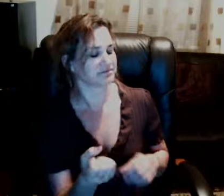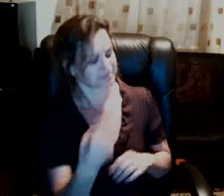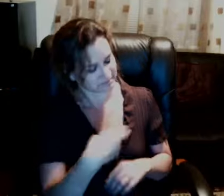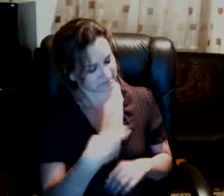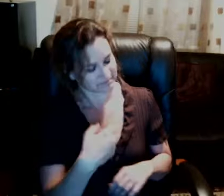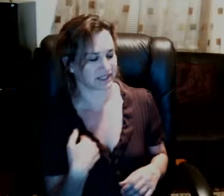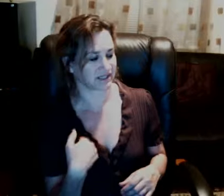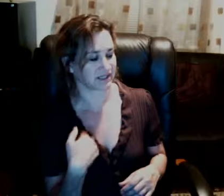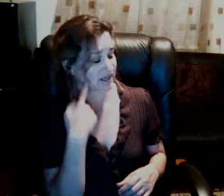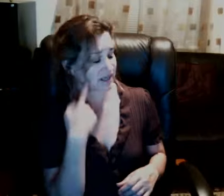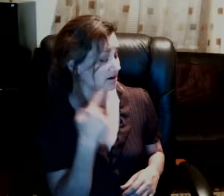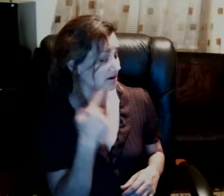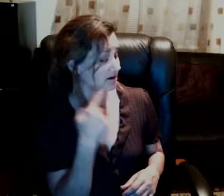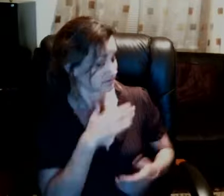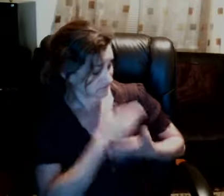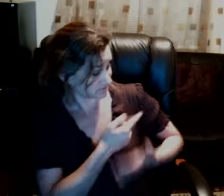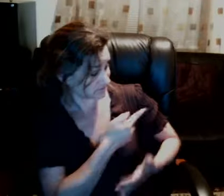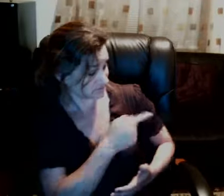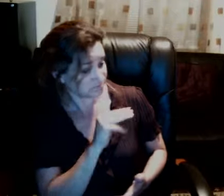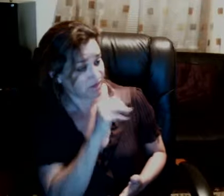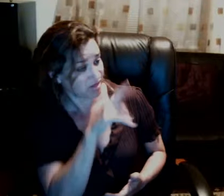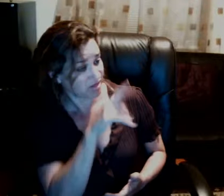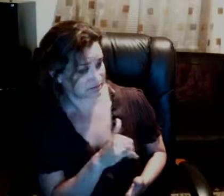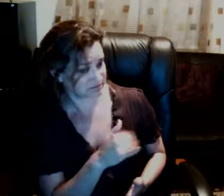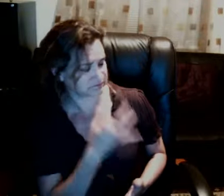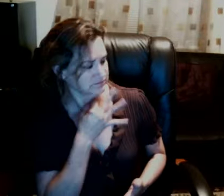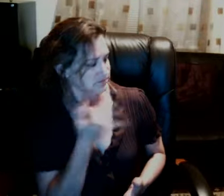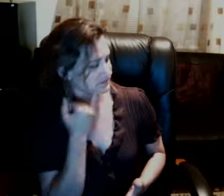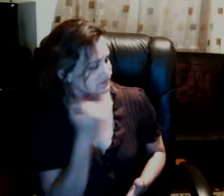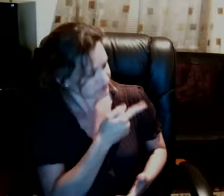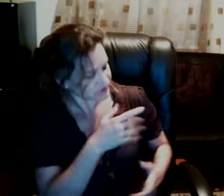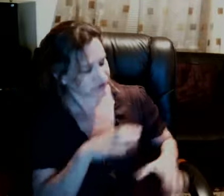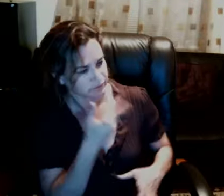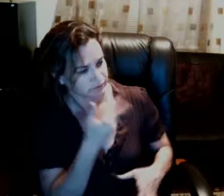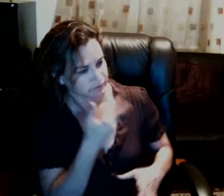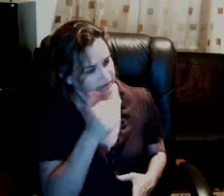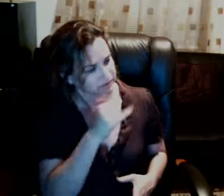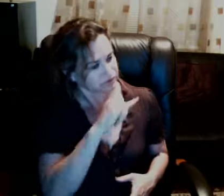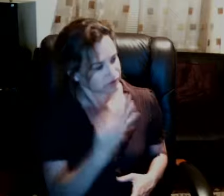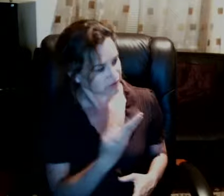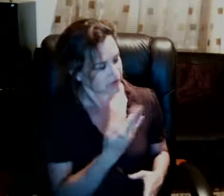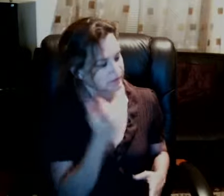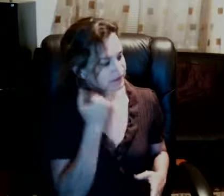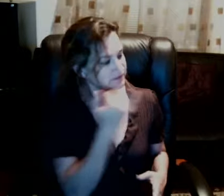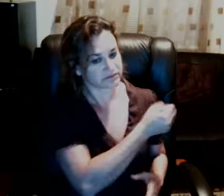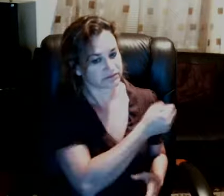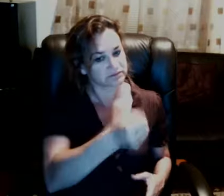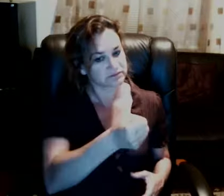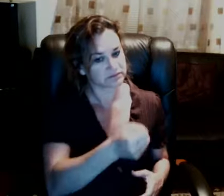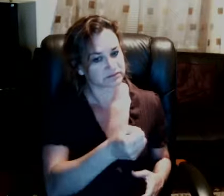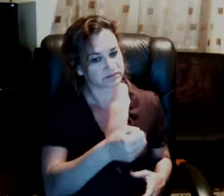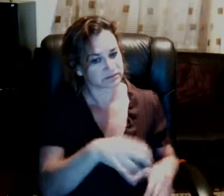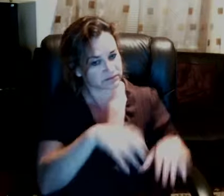off with one of the other mums. Right, okay. That must be really painful. And how does it make you feel to think